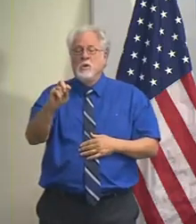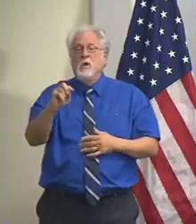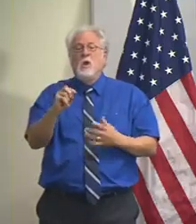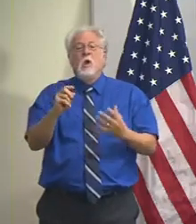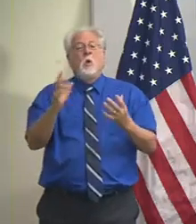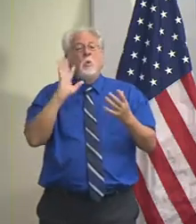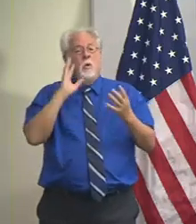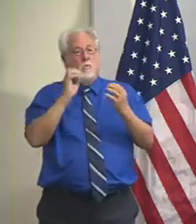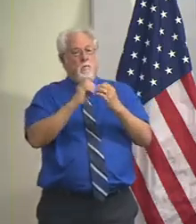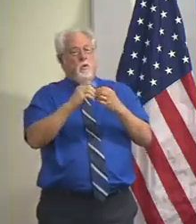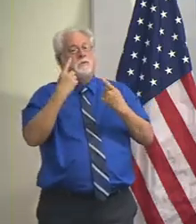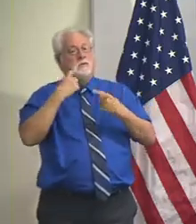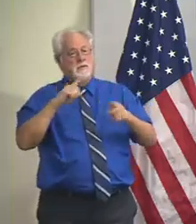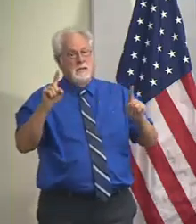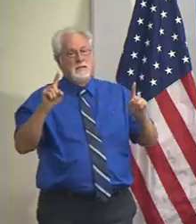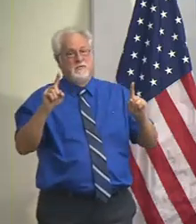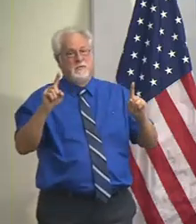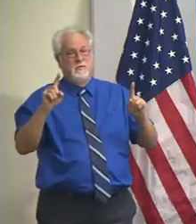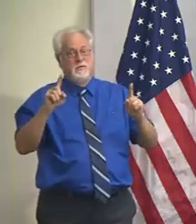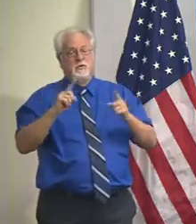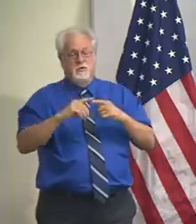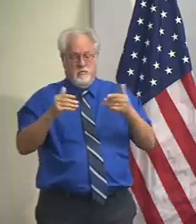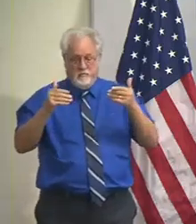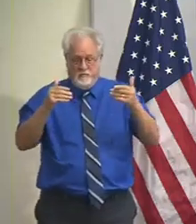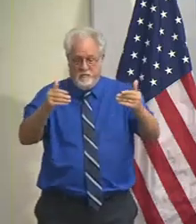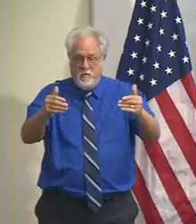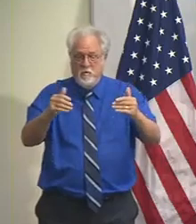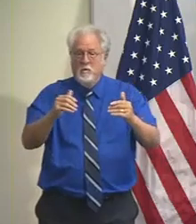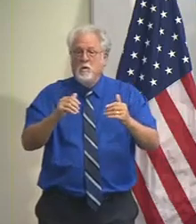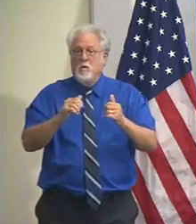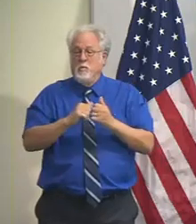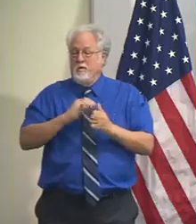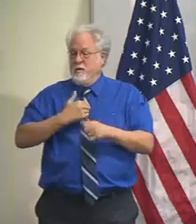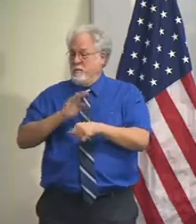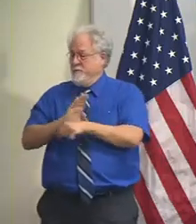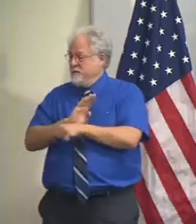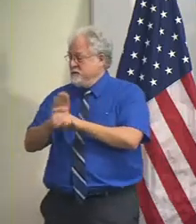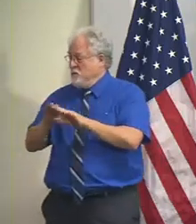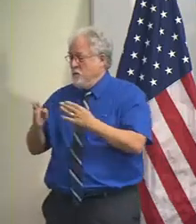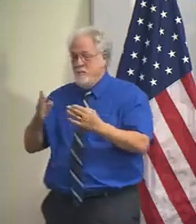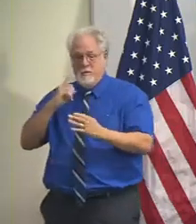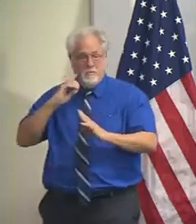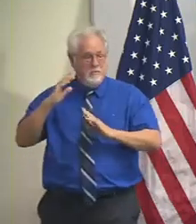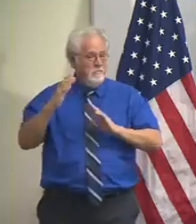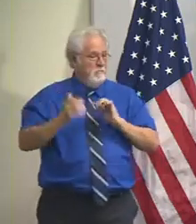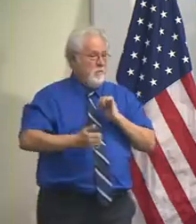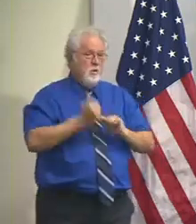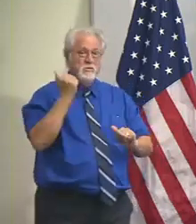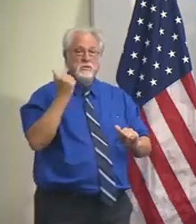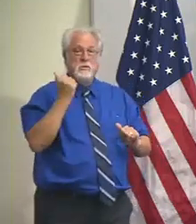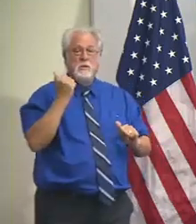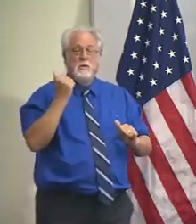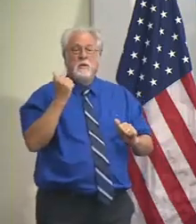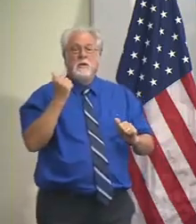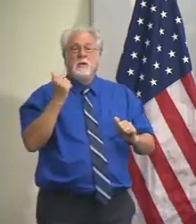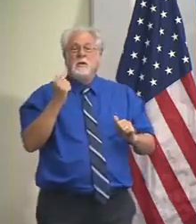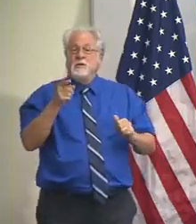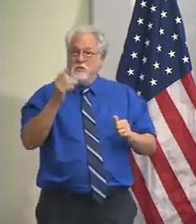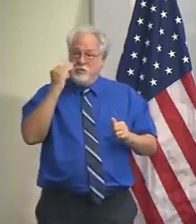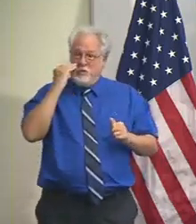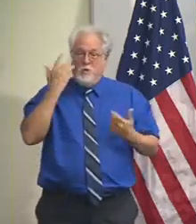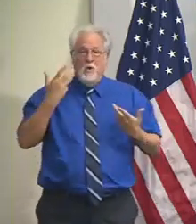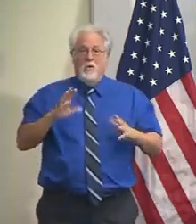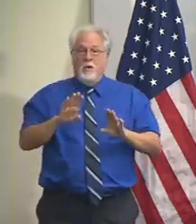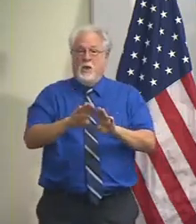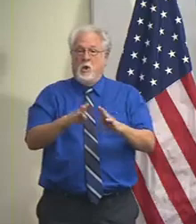more successful in being able to move forward with as many of our businesses open to the maximum degree possible. As you know, we've